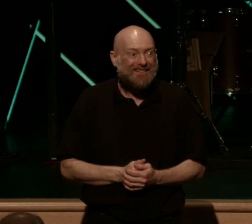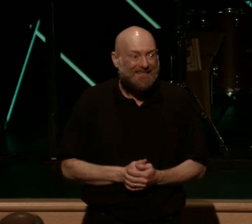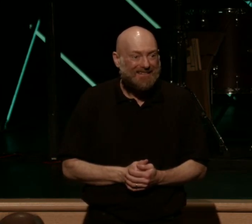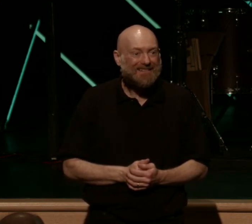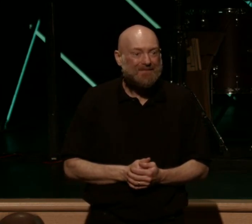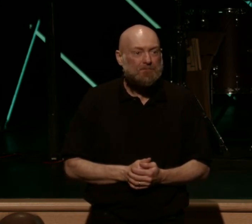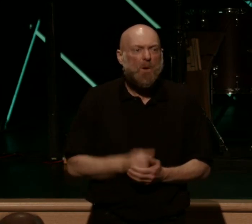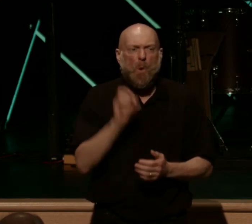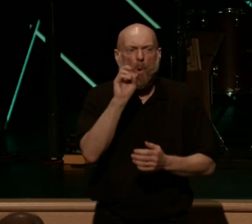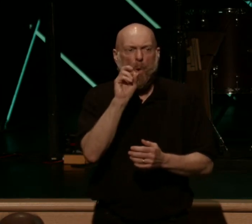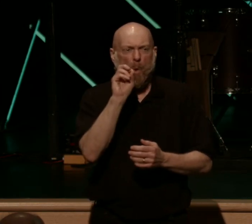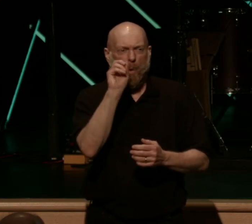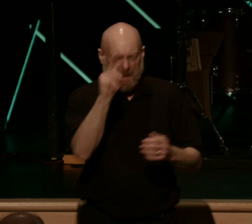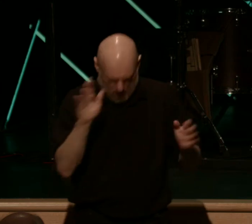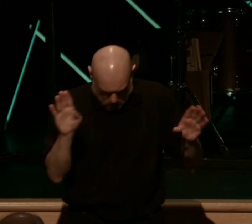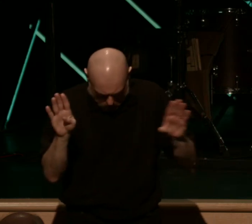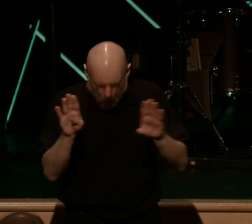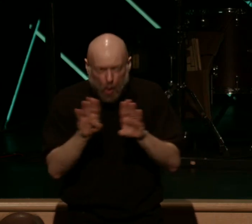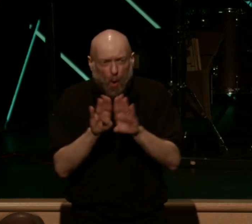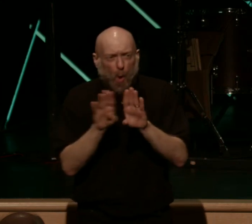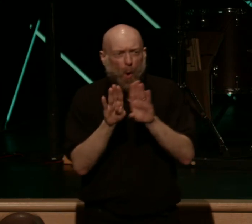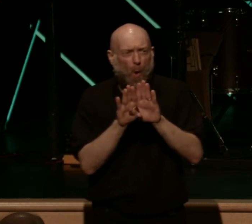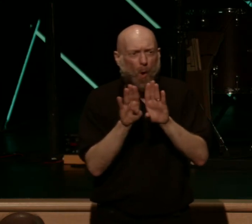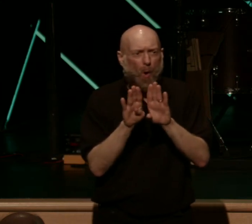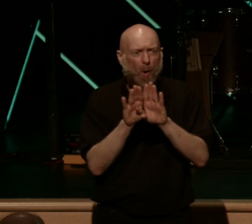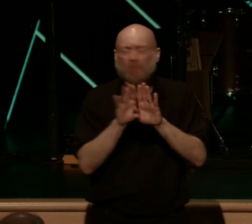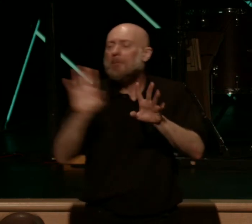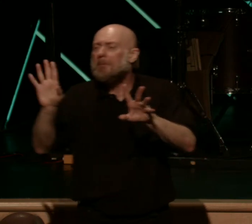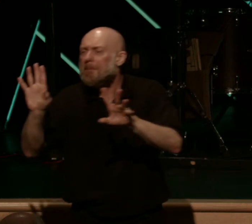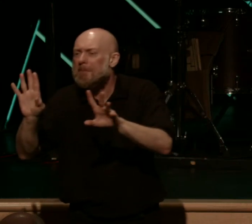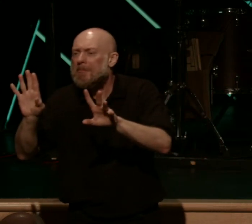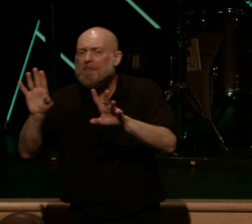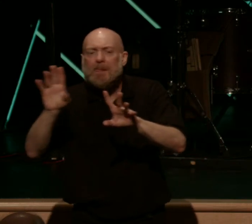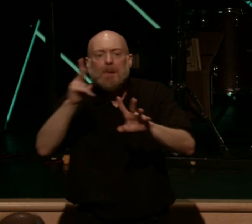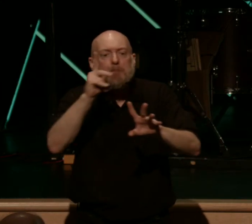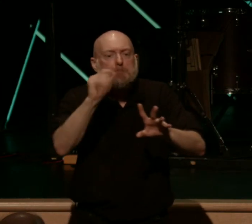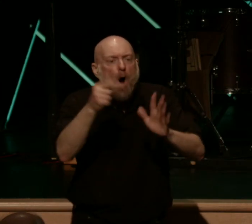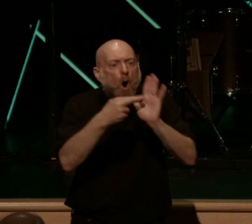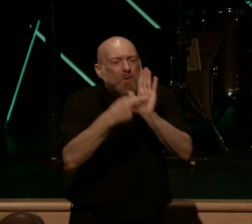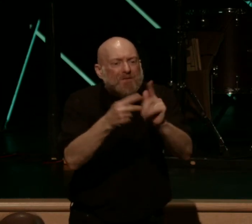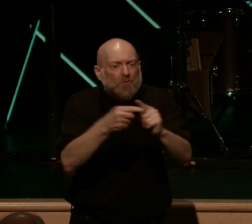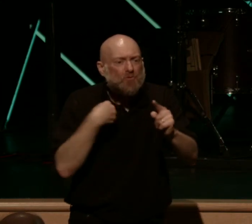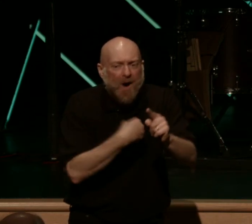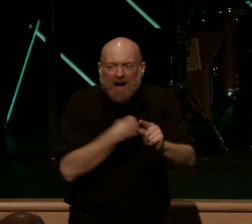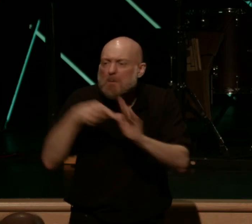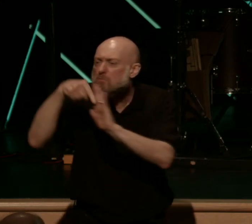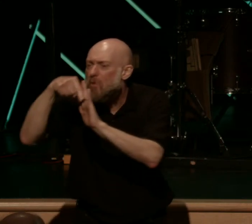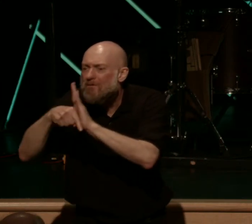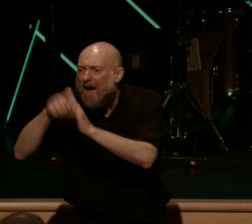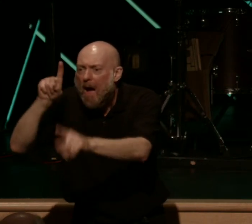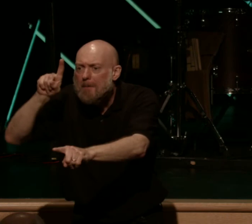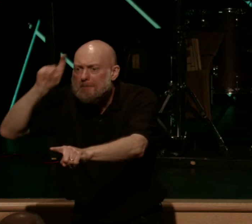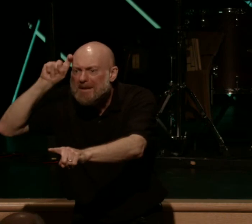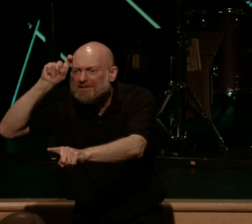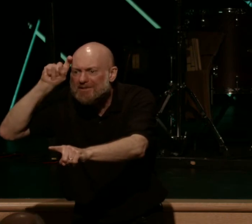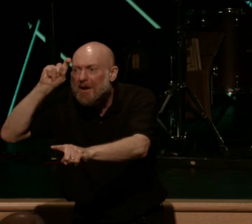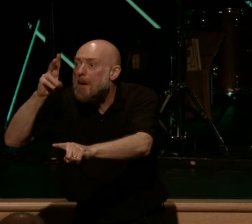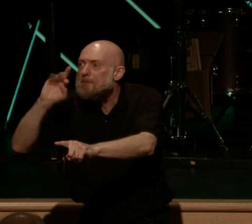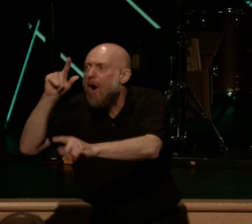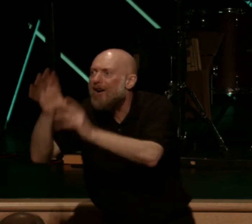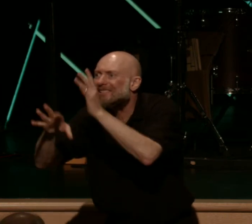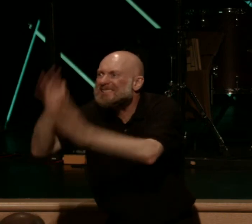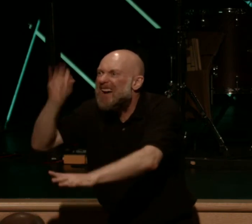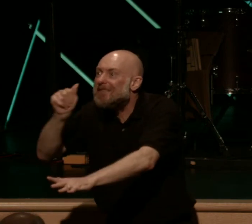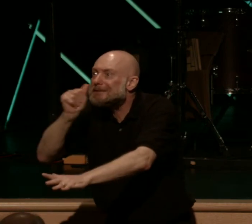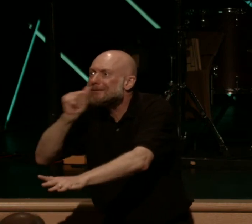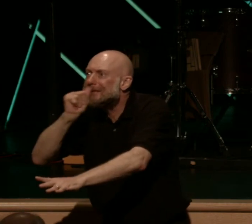Amen. We'll close here right where we began with Paul revealing to us this profound mystery he discovered, this awesome secret